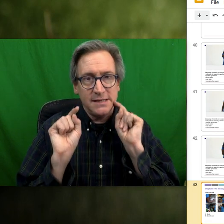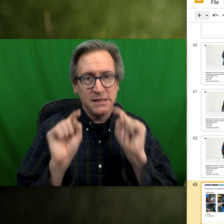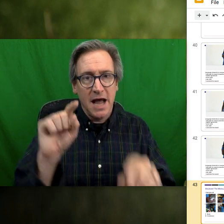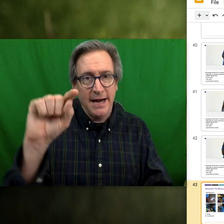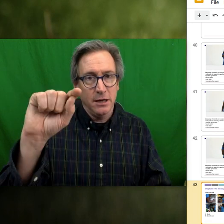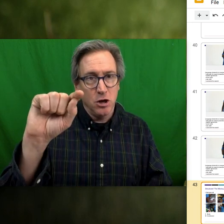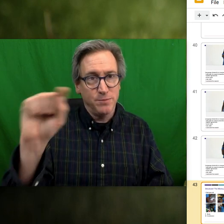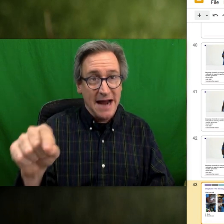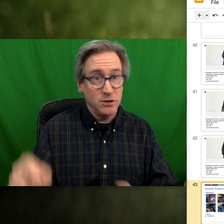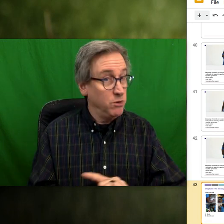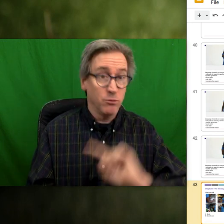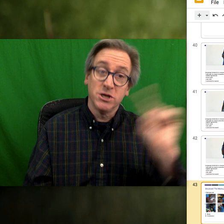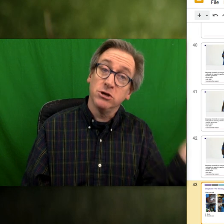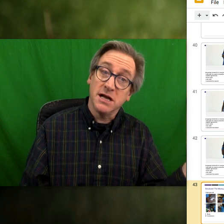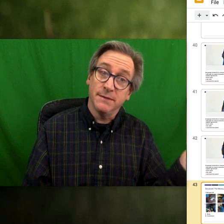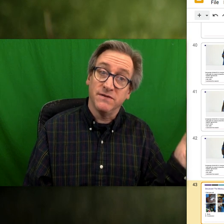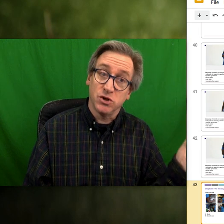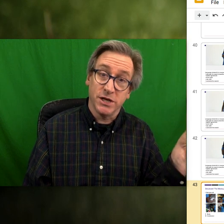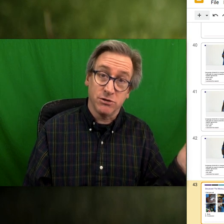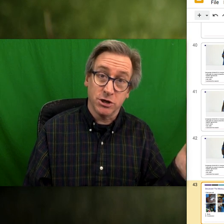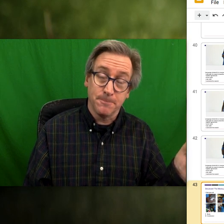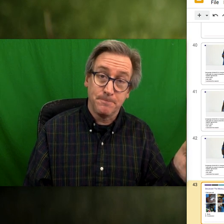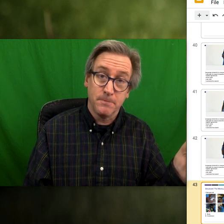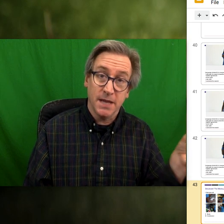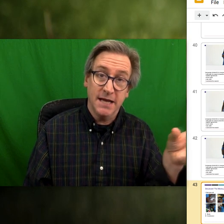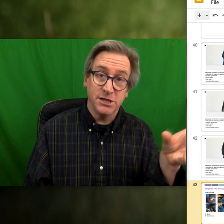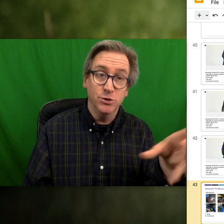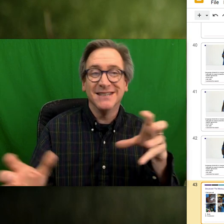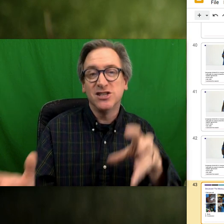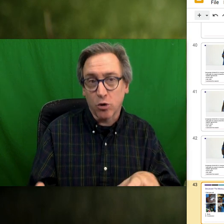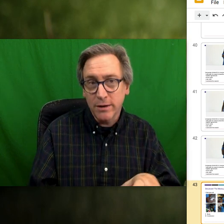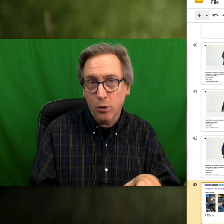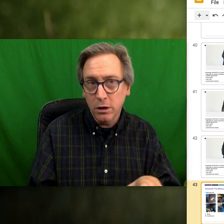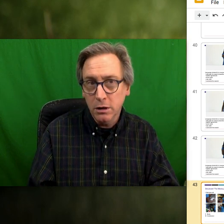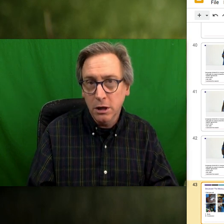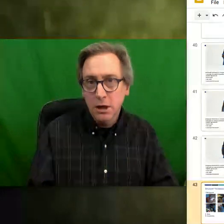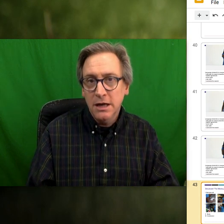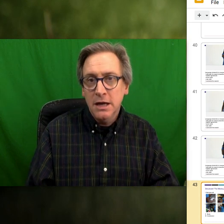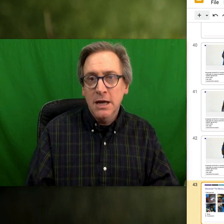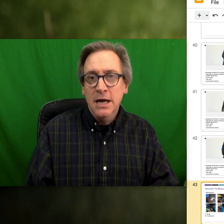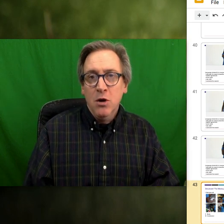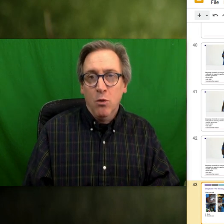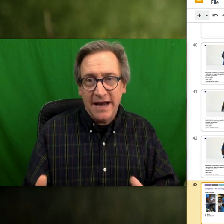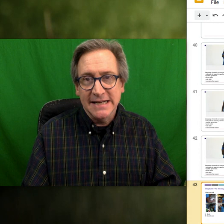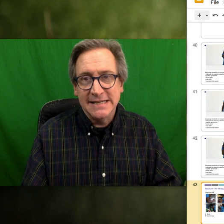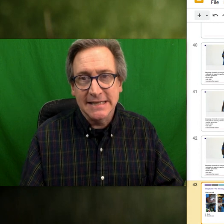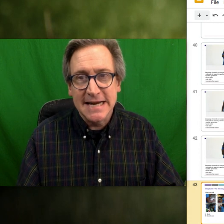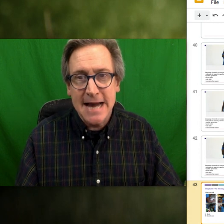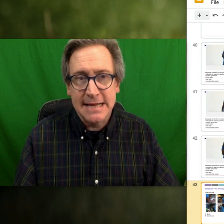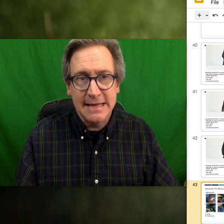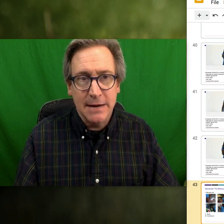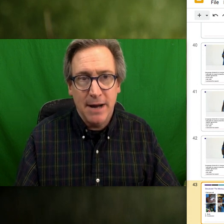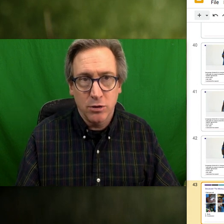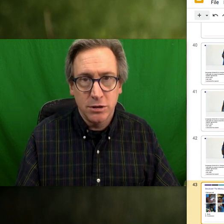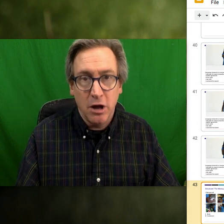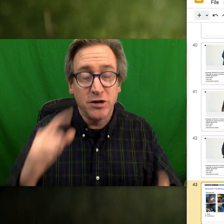This slide goes back to the original concept of story structure, and it's using a storyboard. One of the ideas is to not